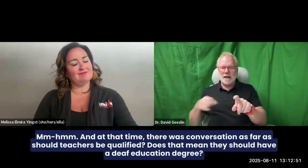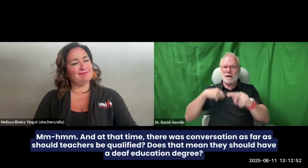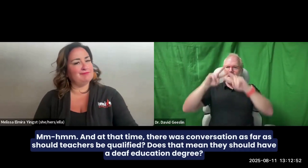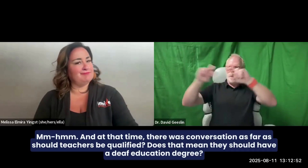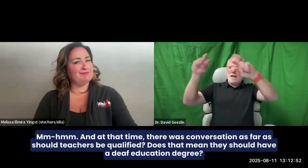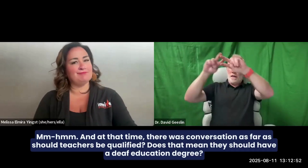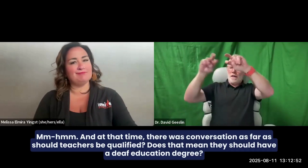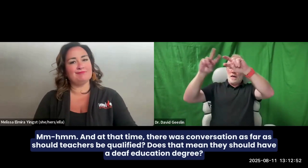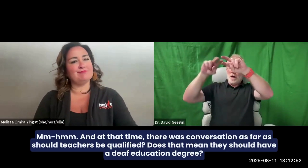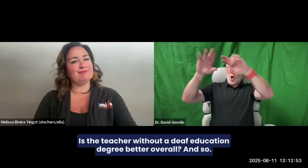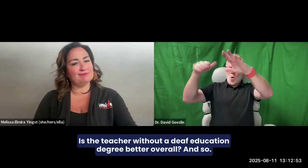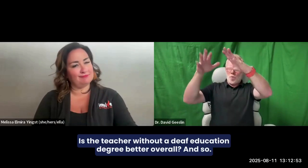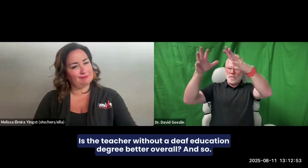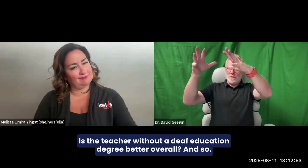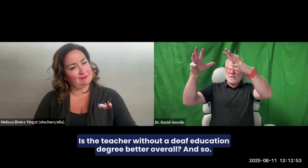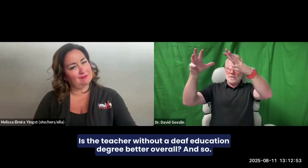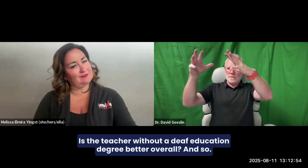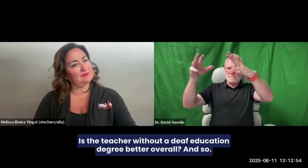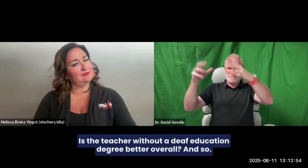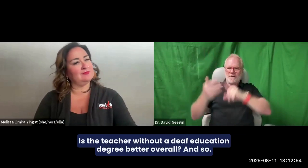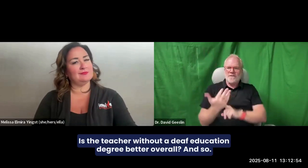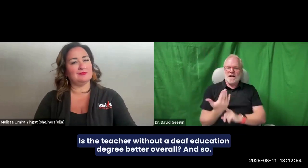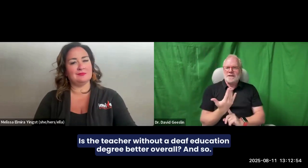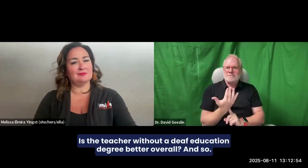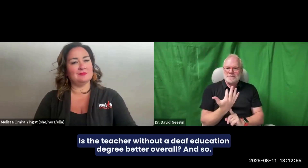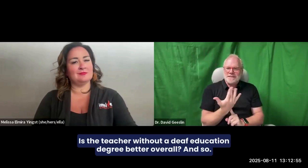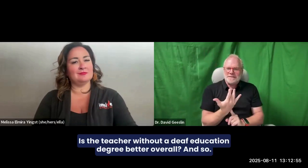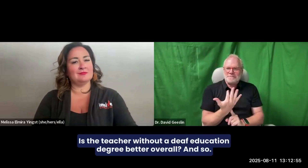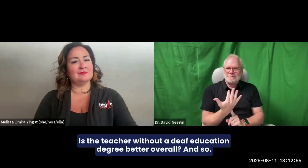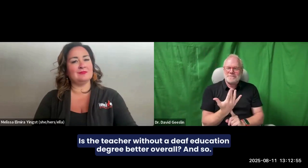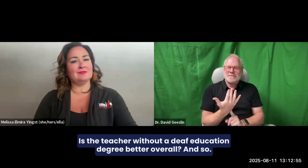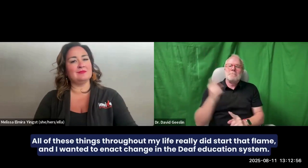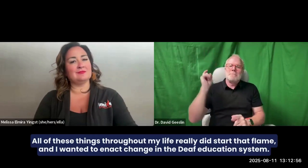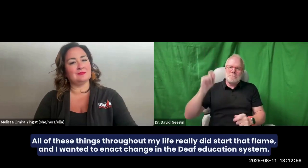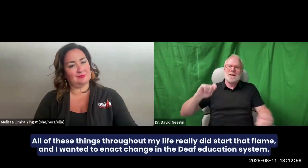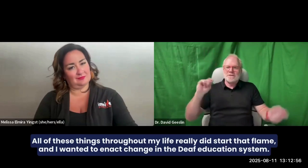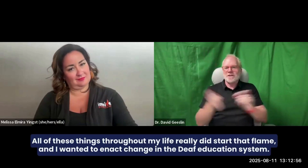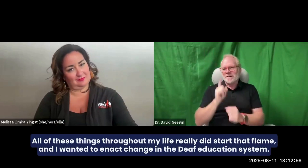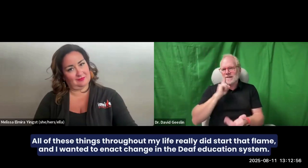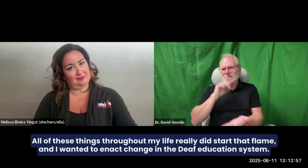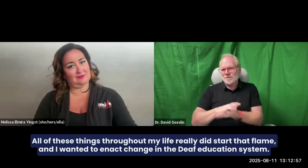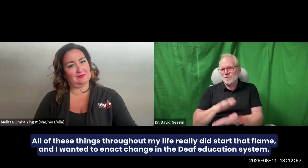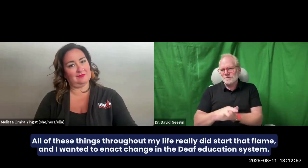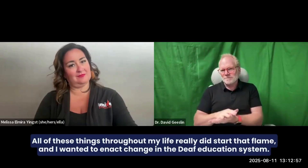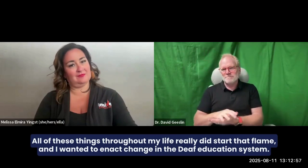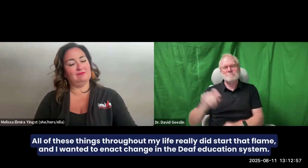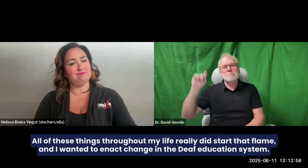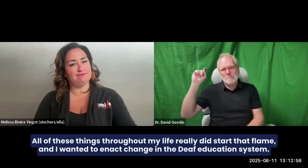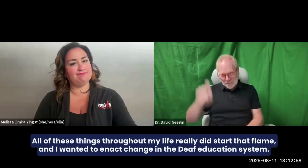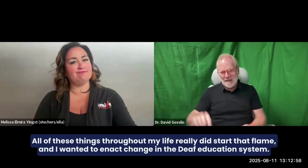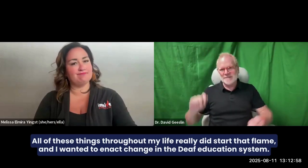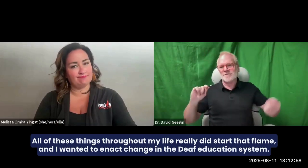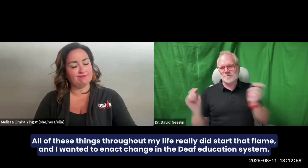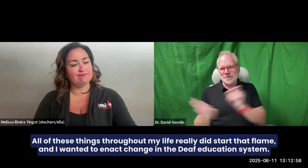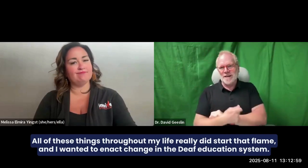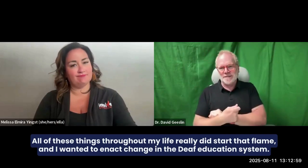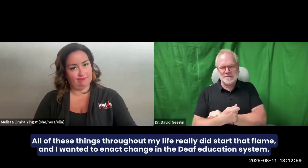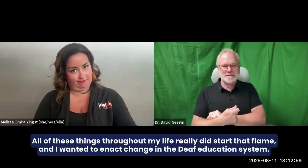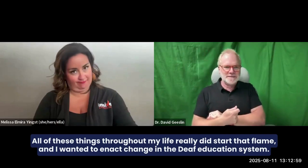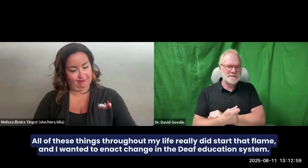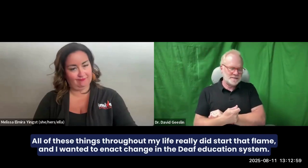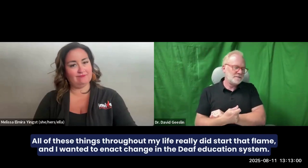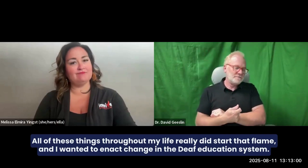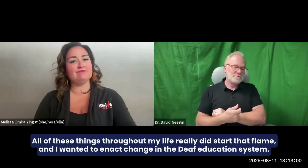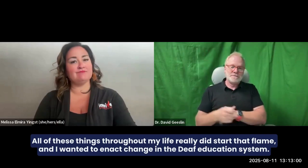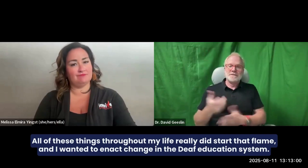deaf education degree? Is the teacher without a deaf education degree better overall? And so all of these things throughout my life really did start